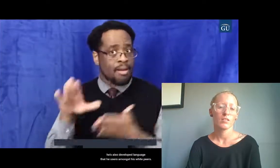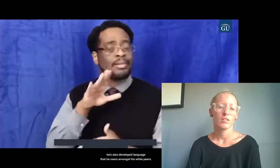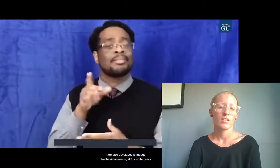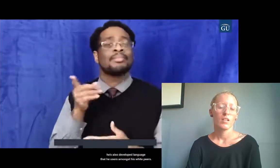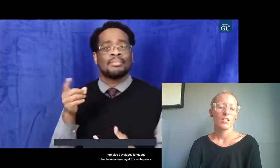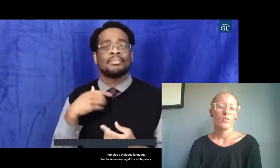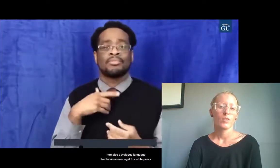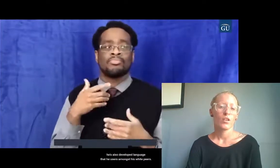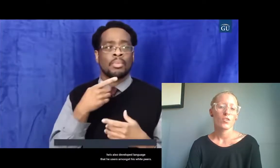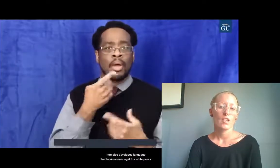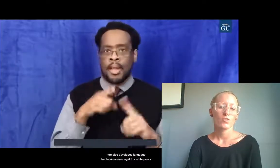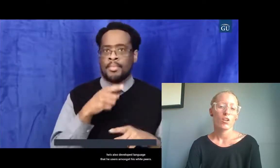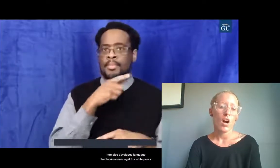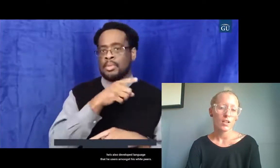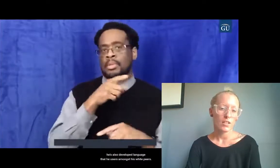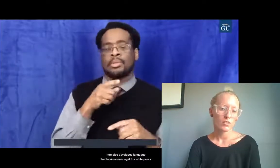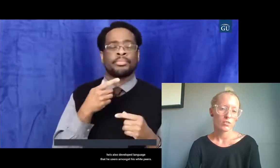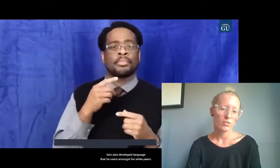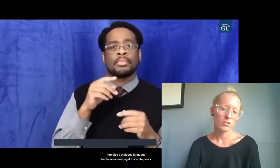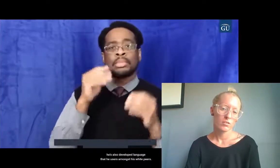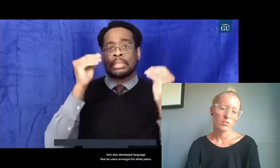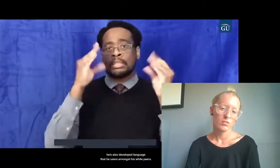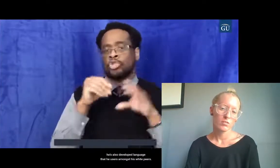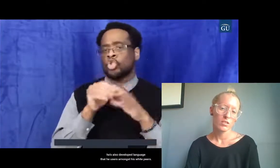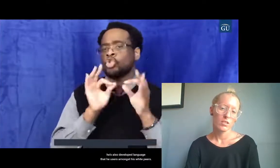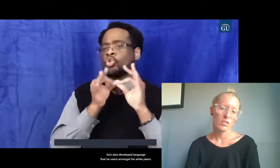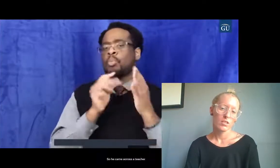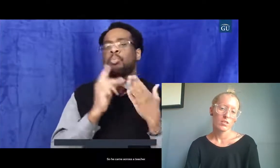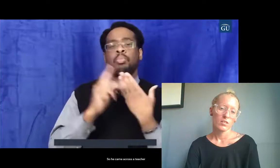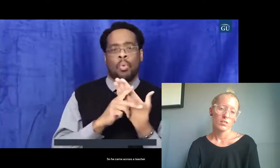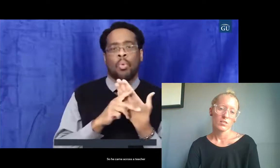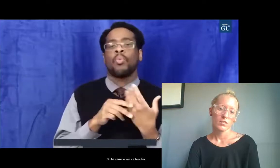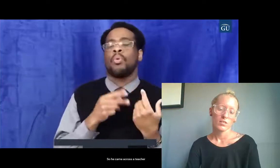community. When CODAs enter college